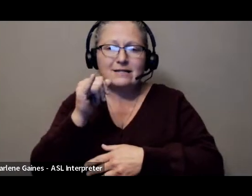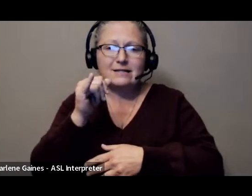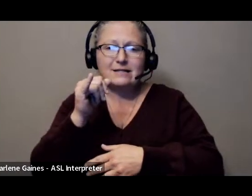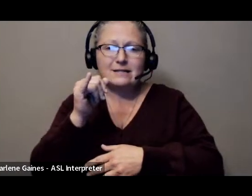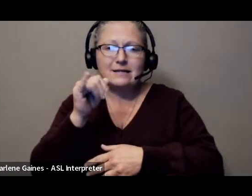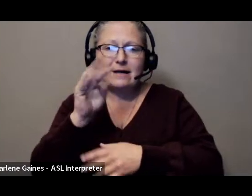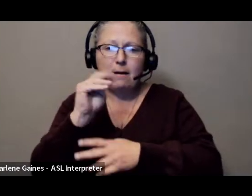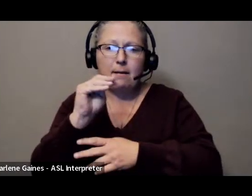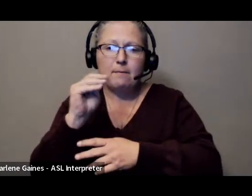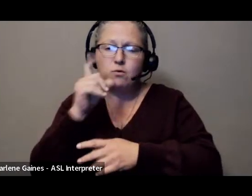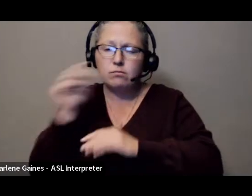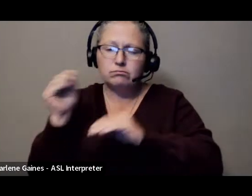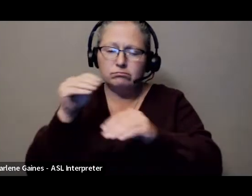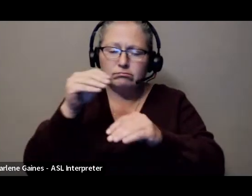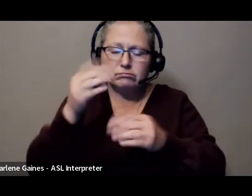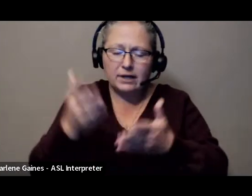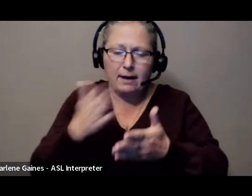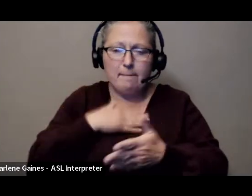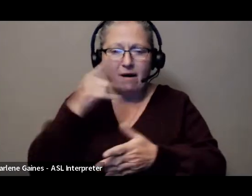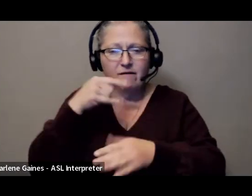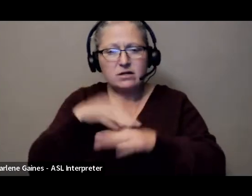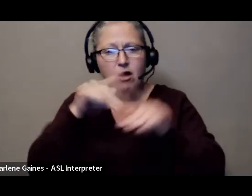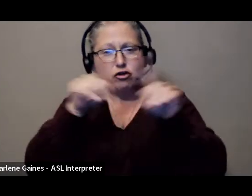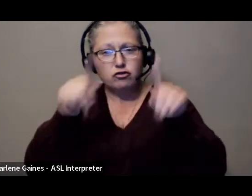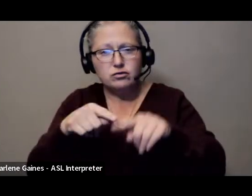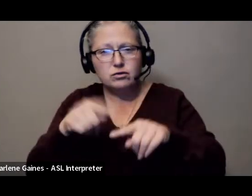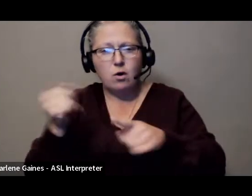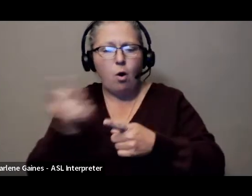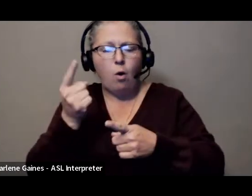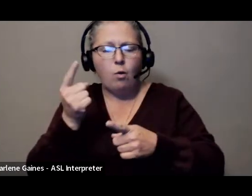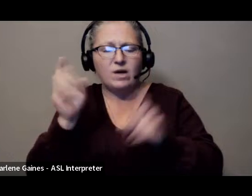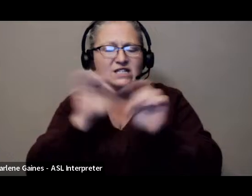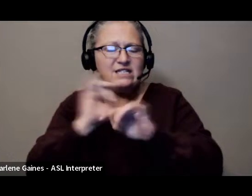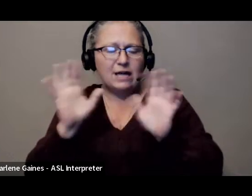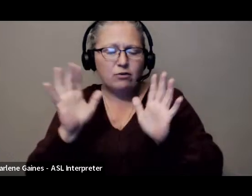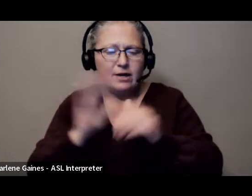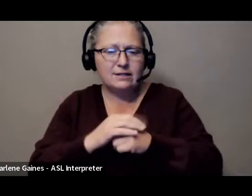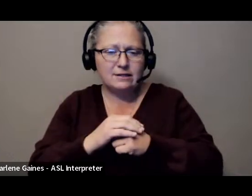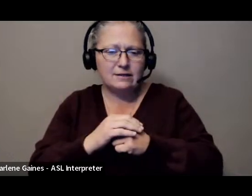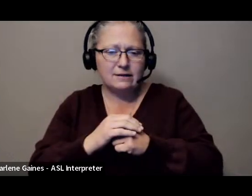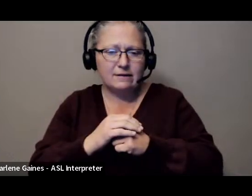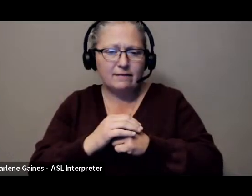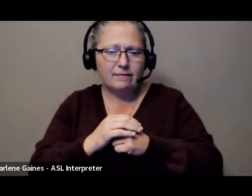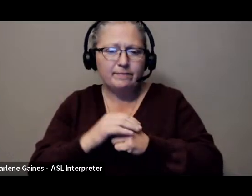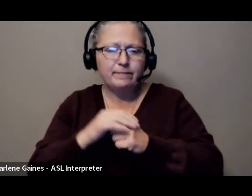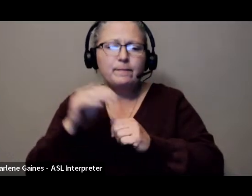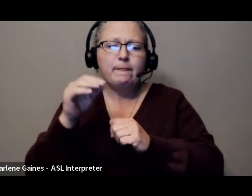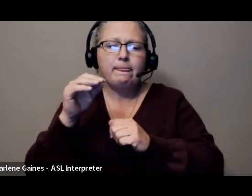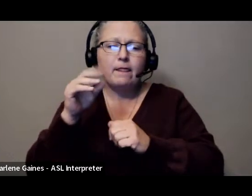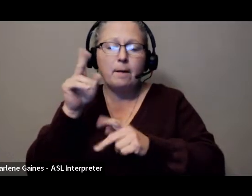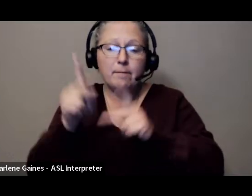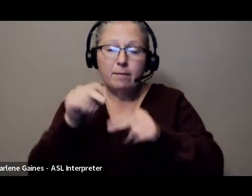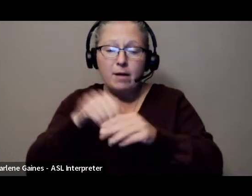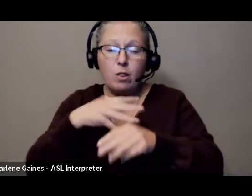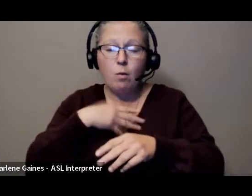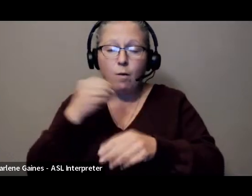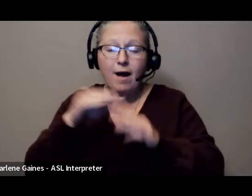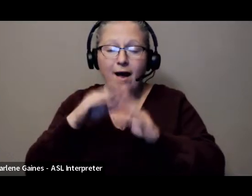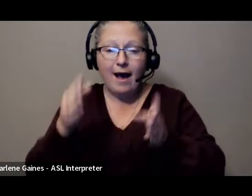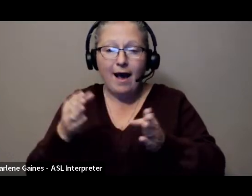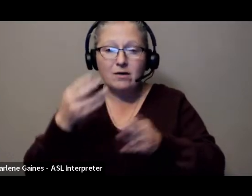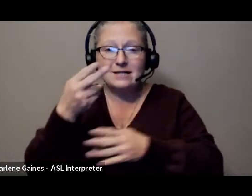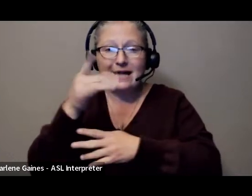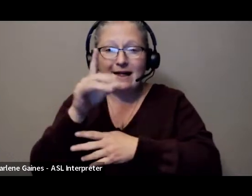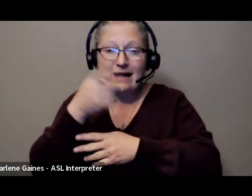and the faces on the screen may always be terrorizing. Rather than the people in the White House. As a Hillsdale student